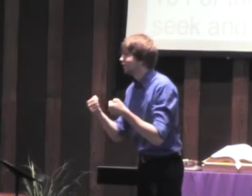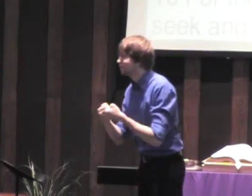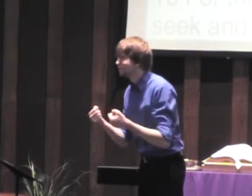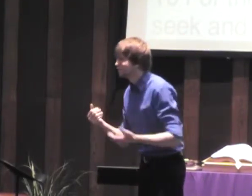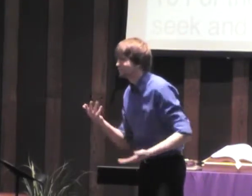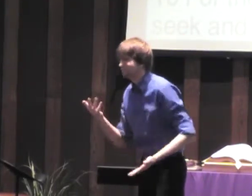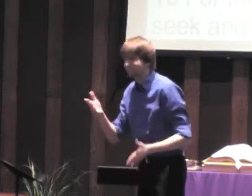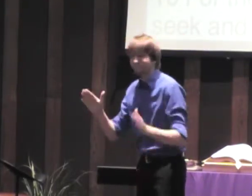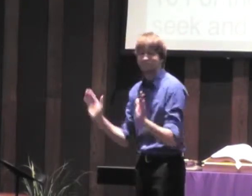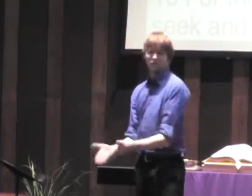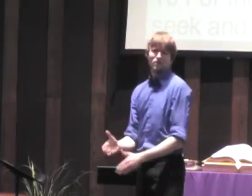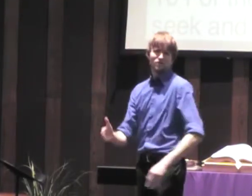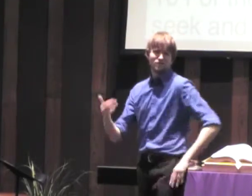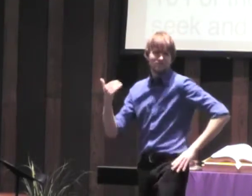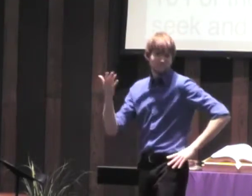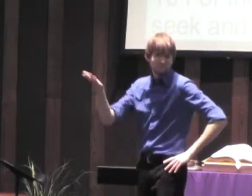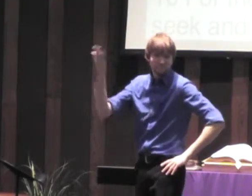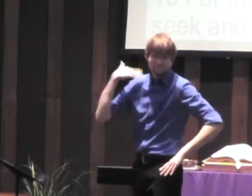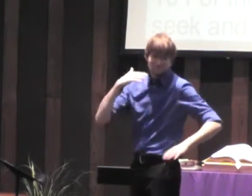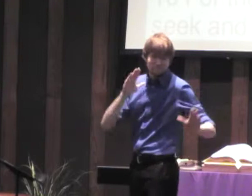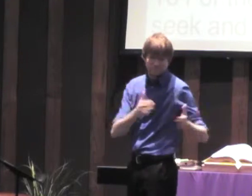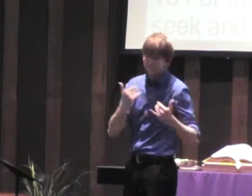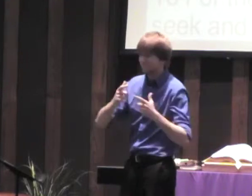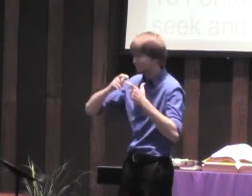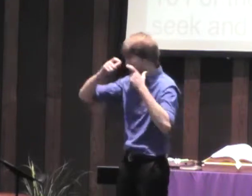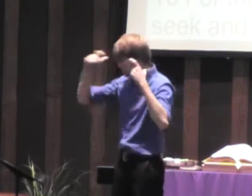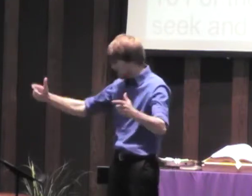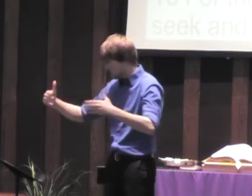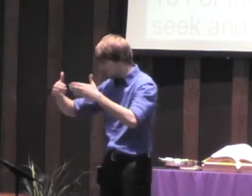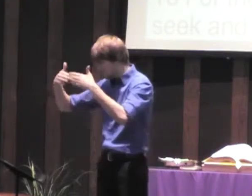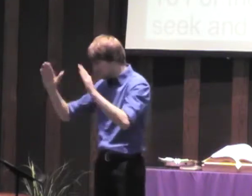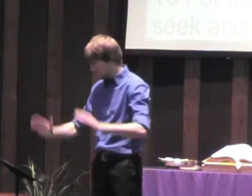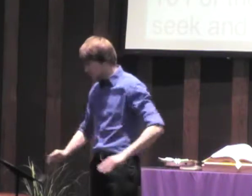One of my closets is as big as my old house.